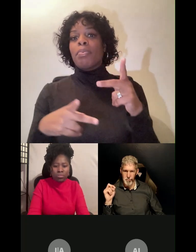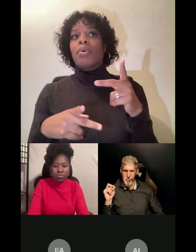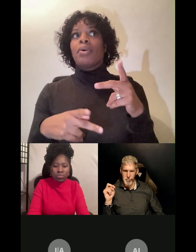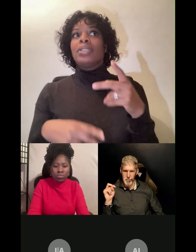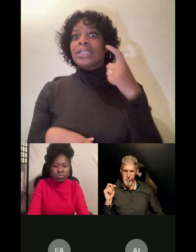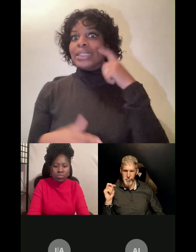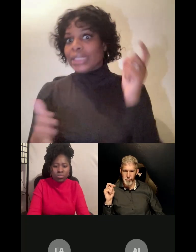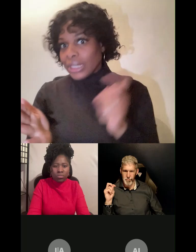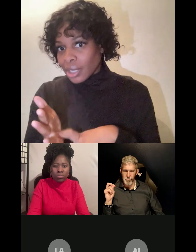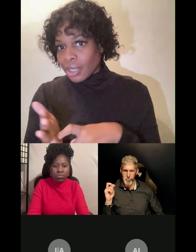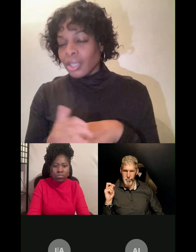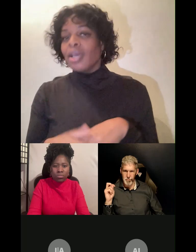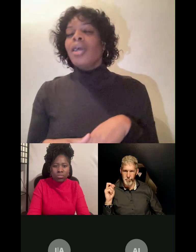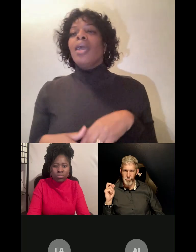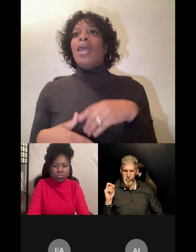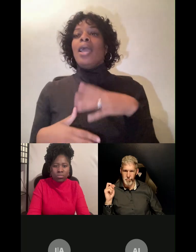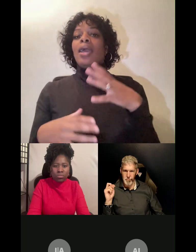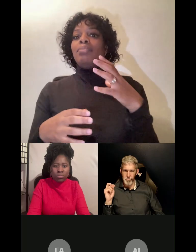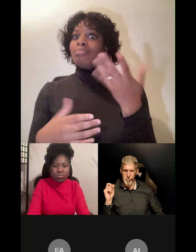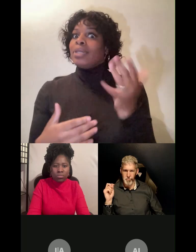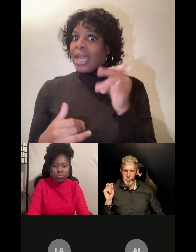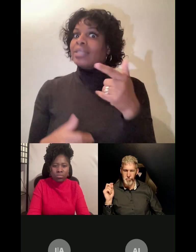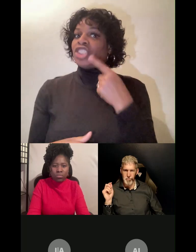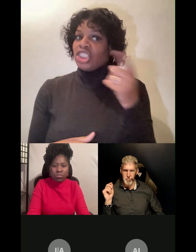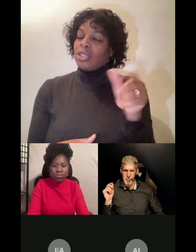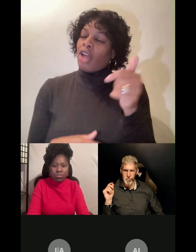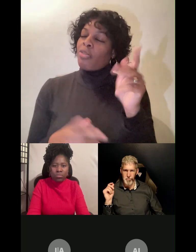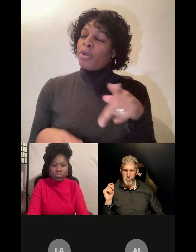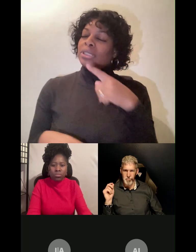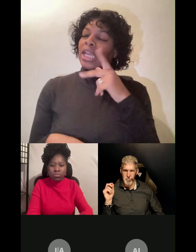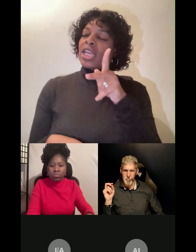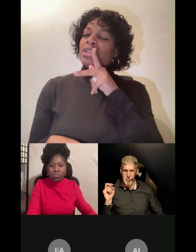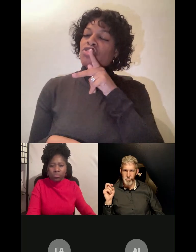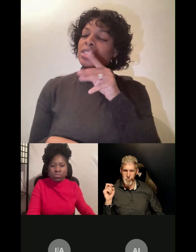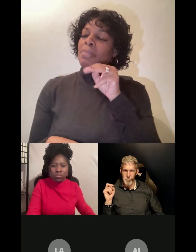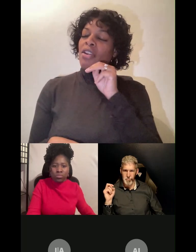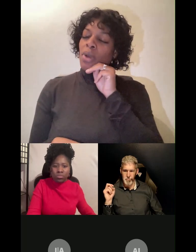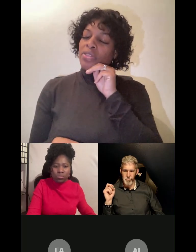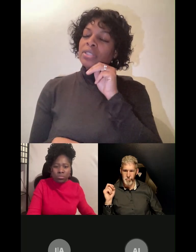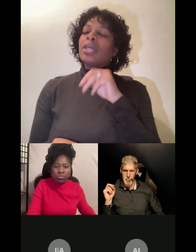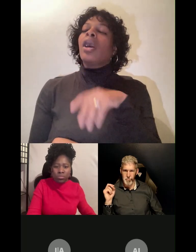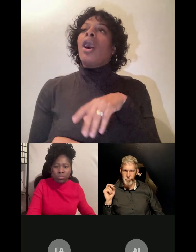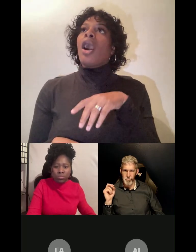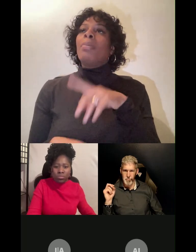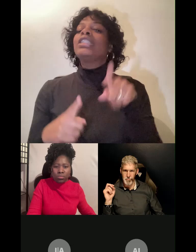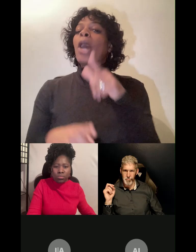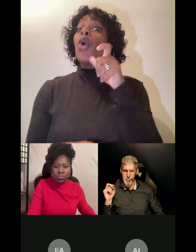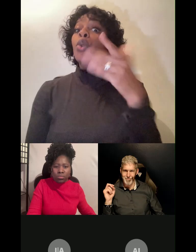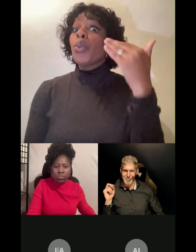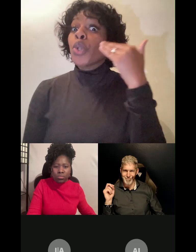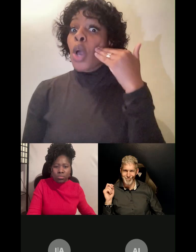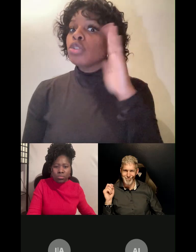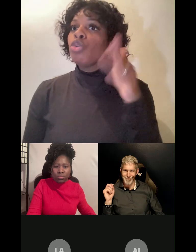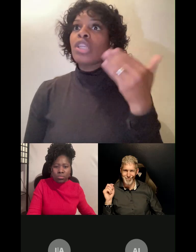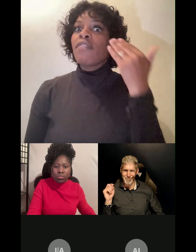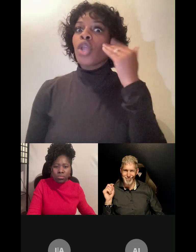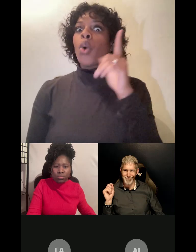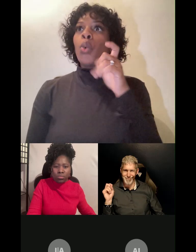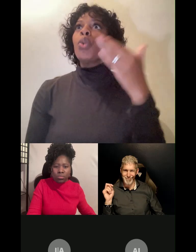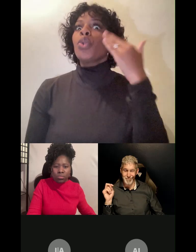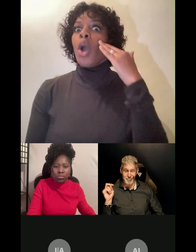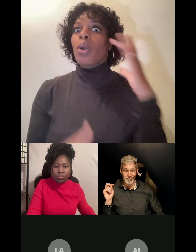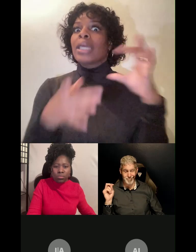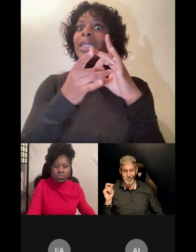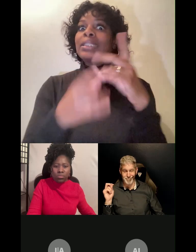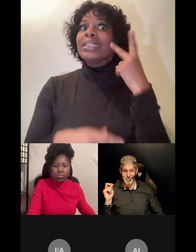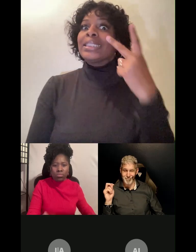hearing people to see it and like the other person say, kiss the Mary Mother. It's about who you know. So you never know